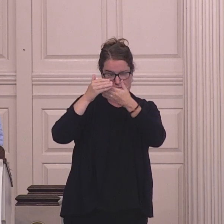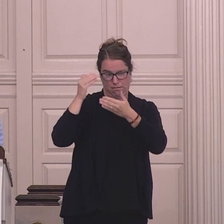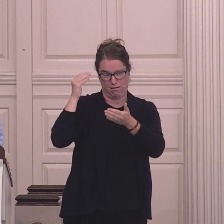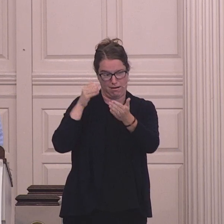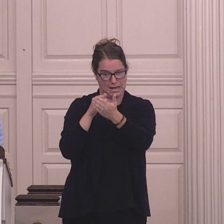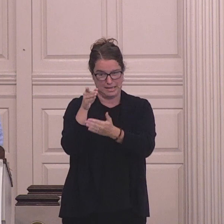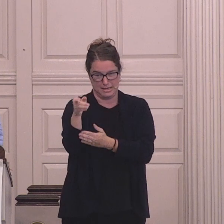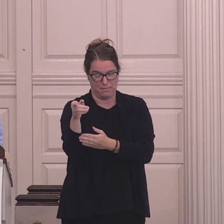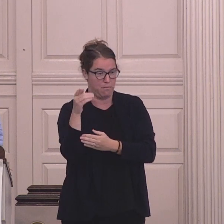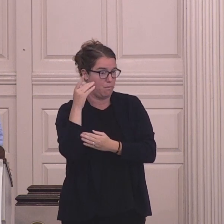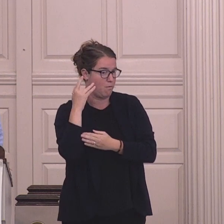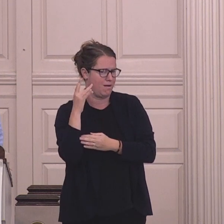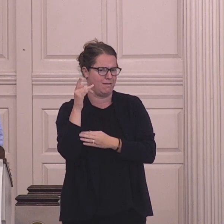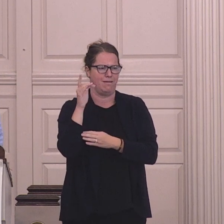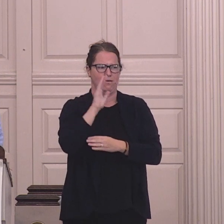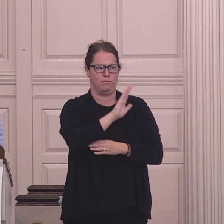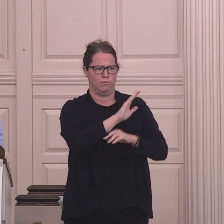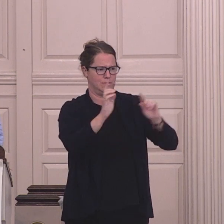forgive your sin.